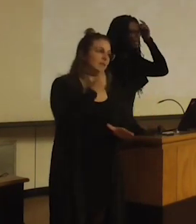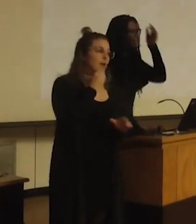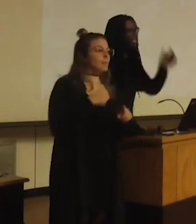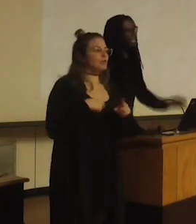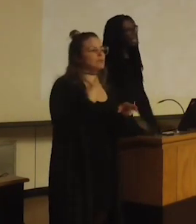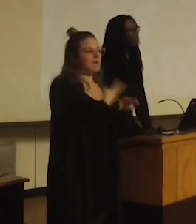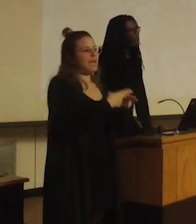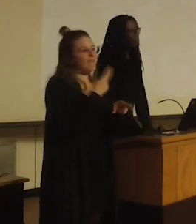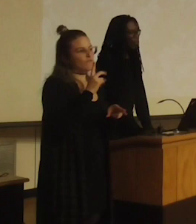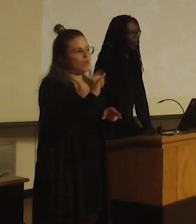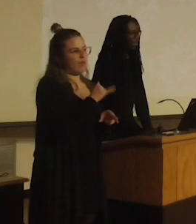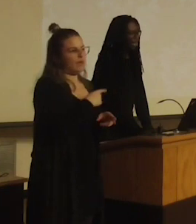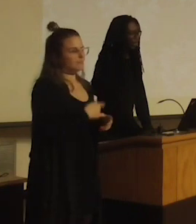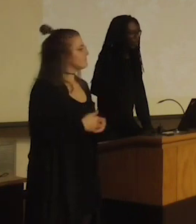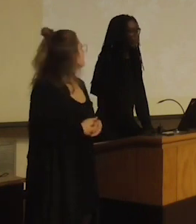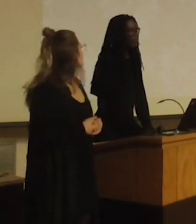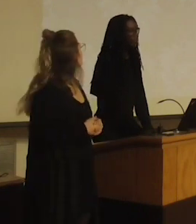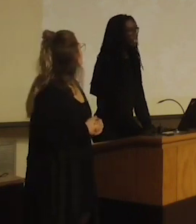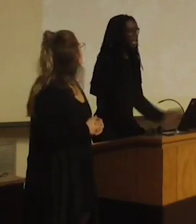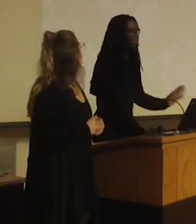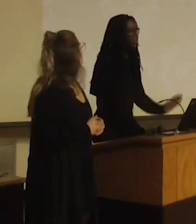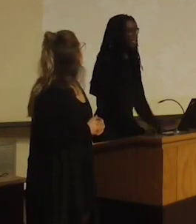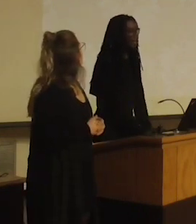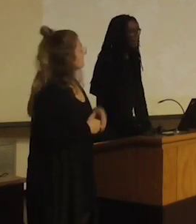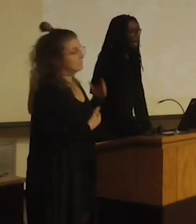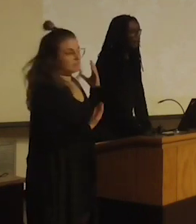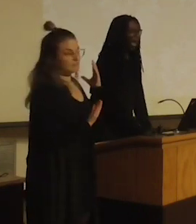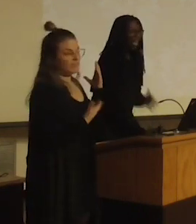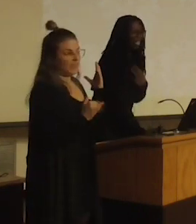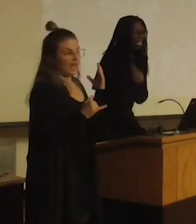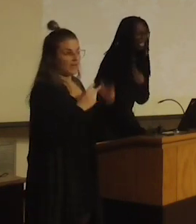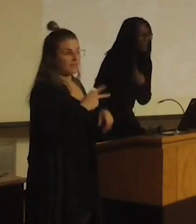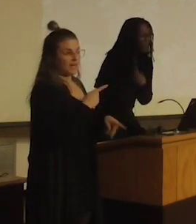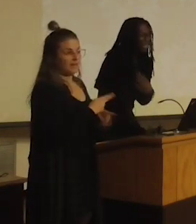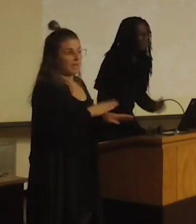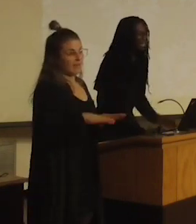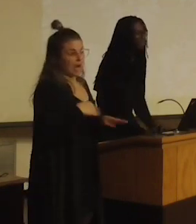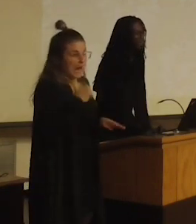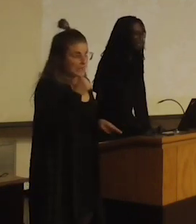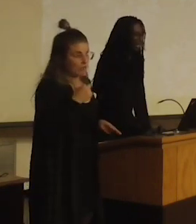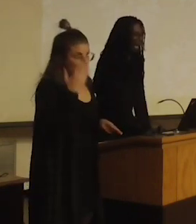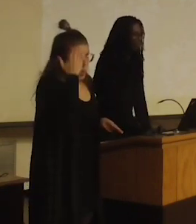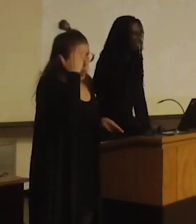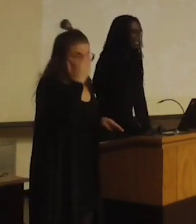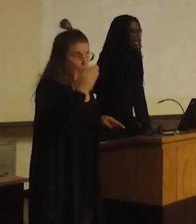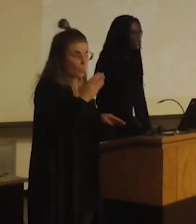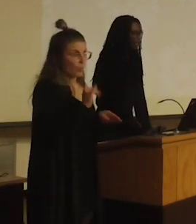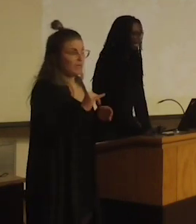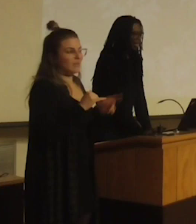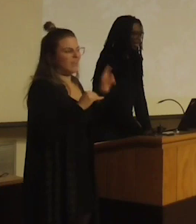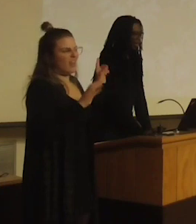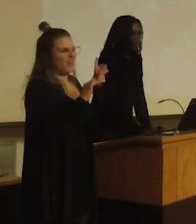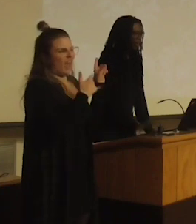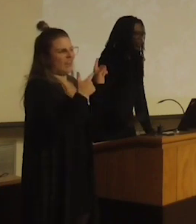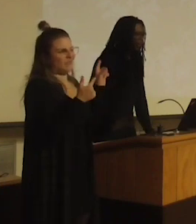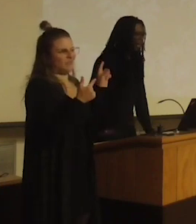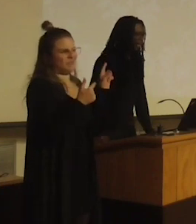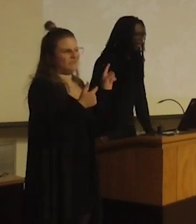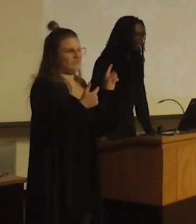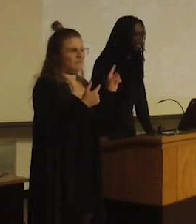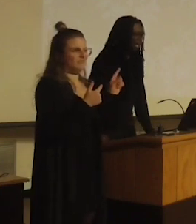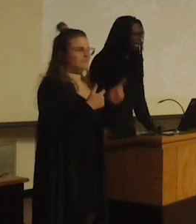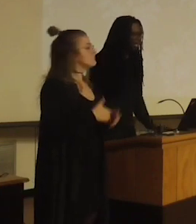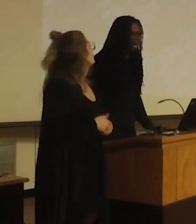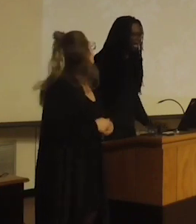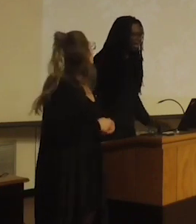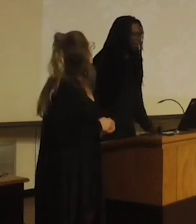for it. There's a name for this type of behavior. I actually didn't know what it was myself. It's gastronationalism, where food